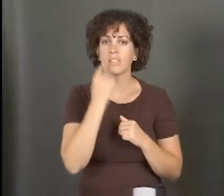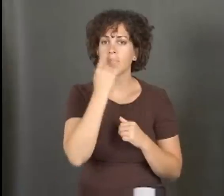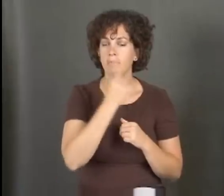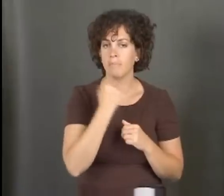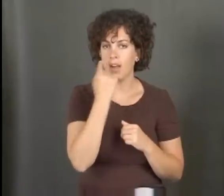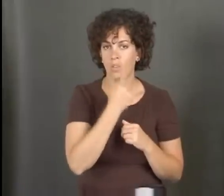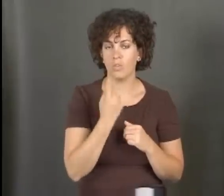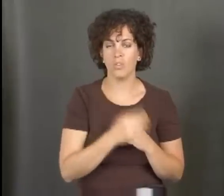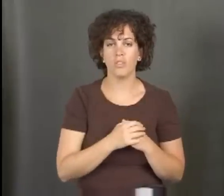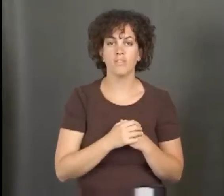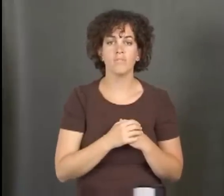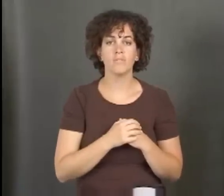mouth,